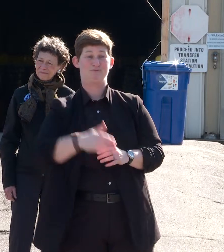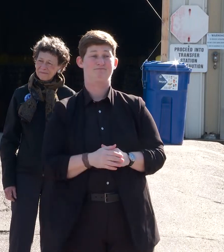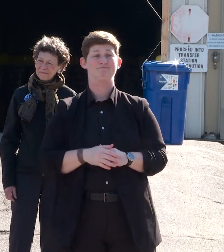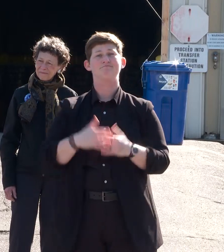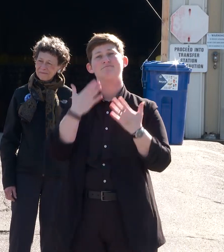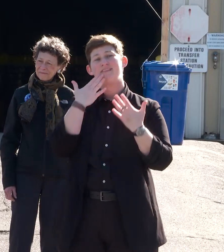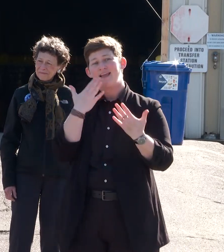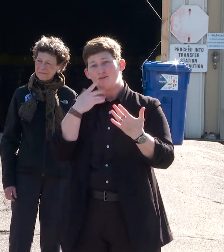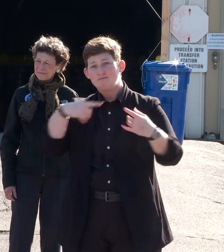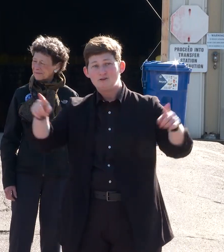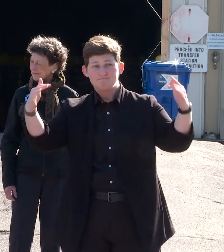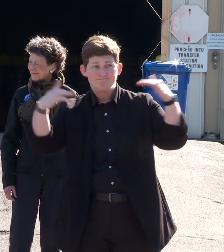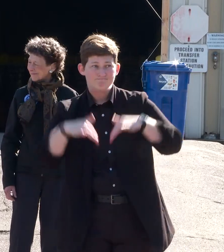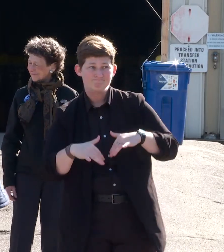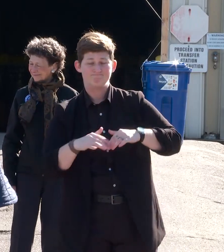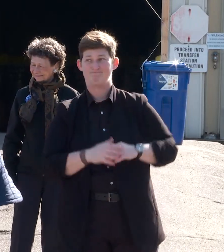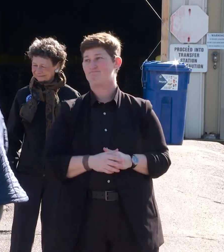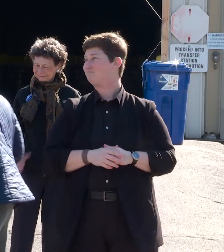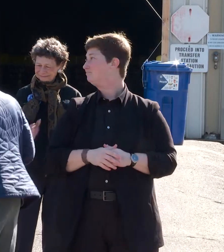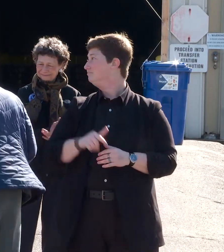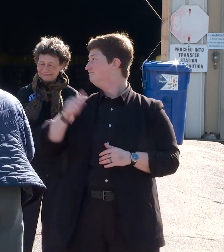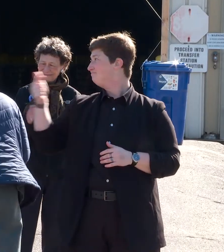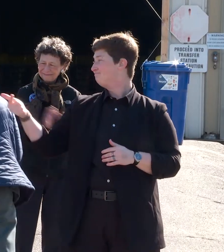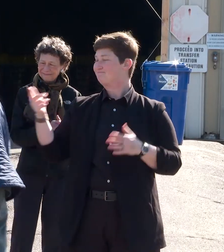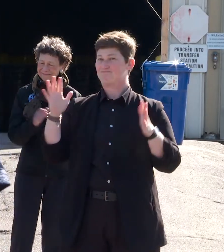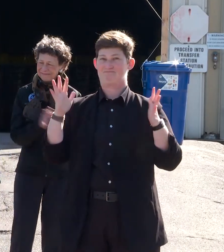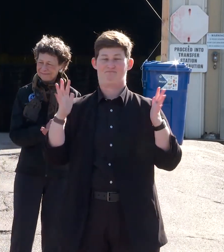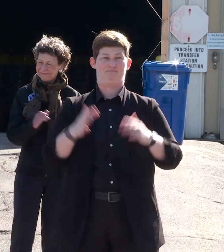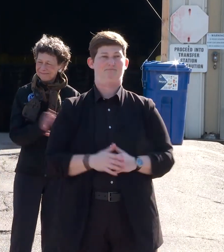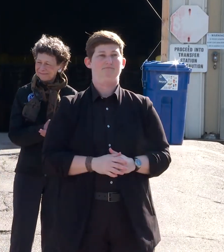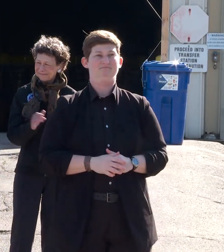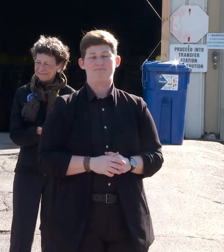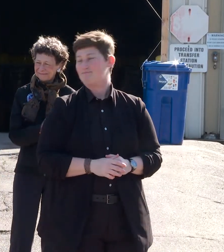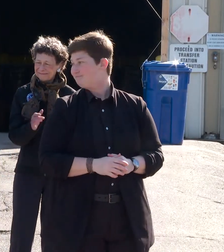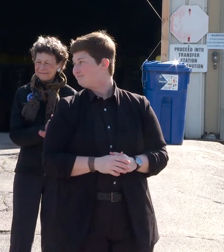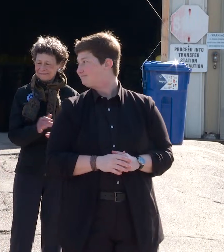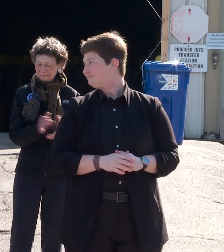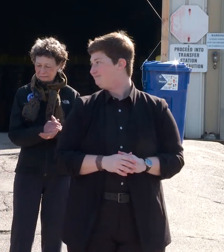turning it over to Commissioner Kessler. All right.